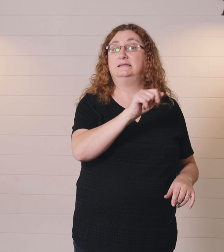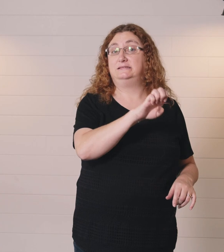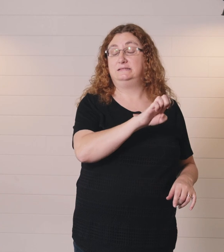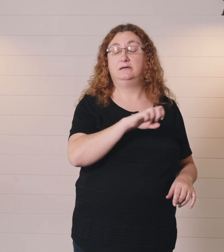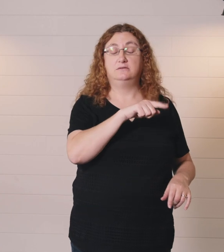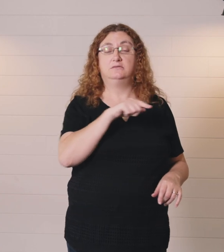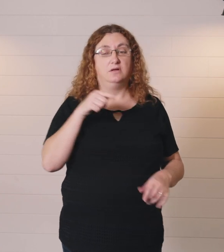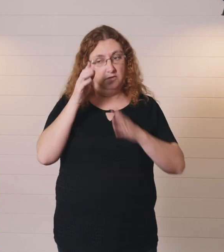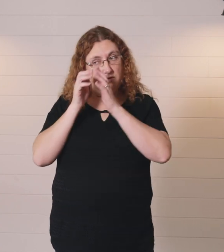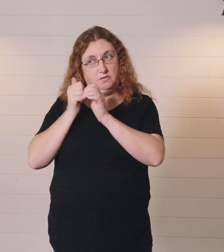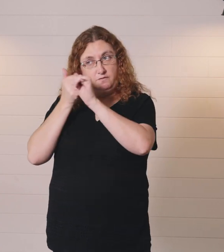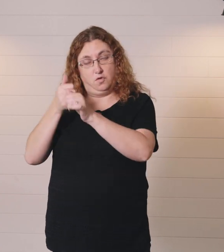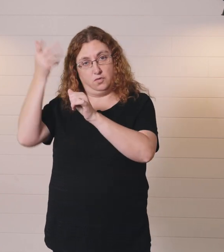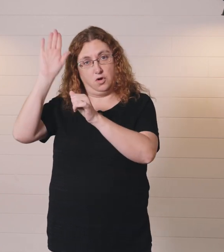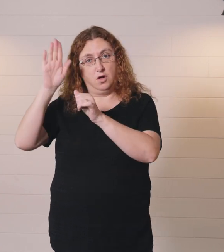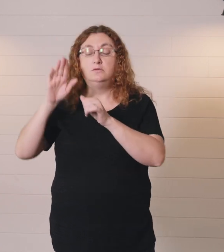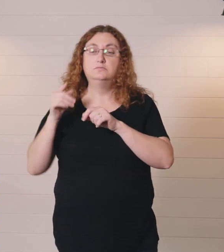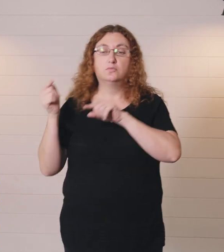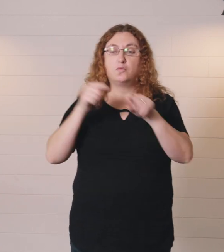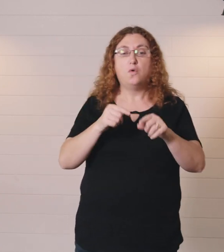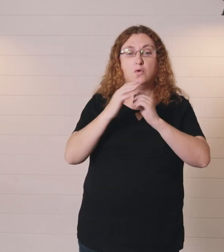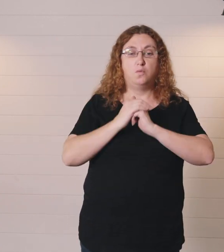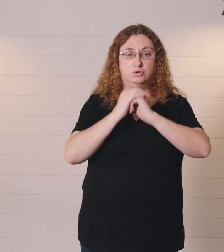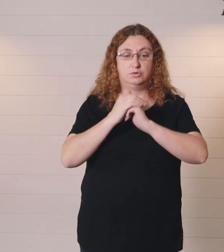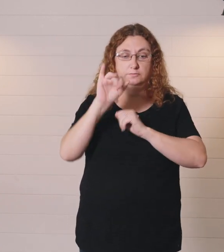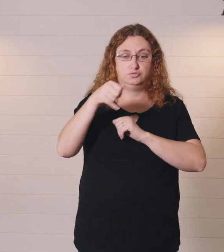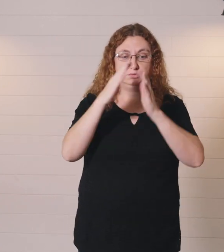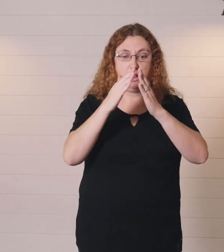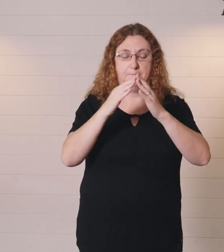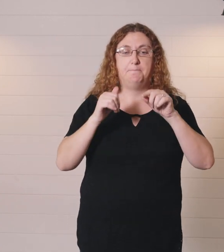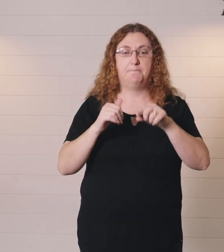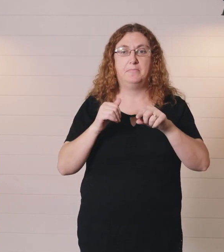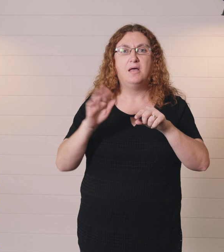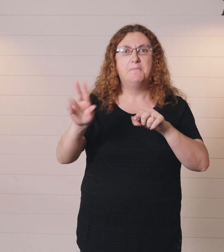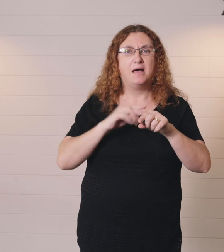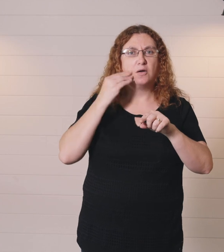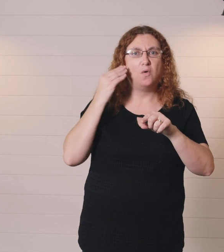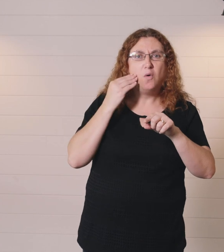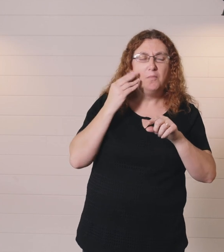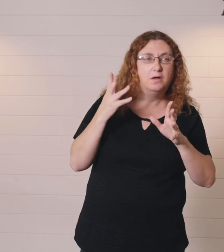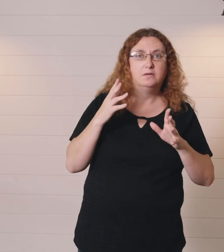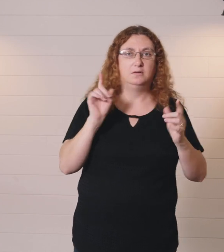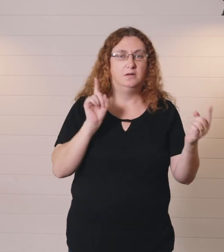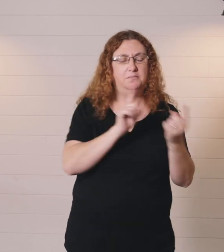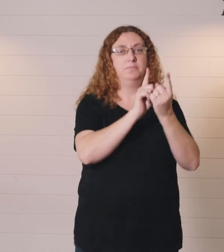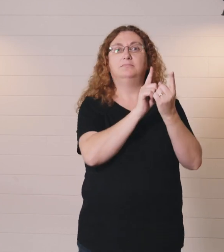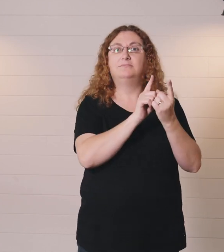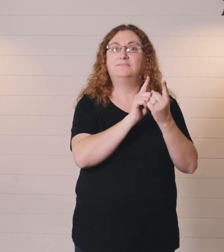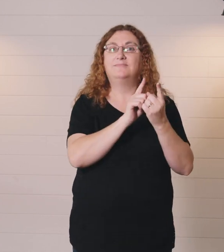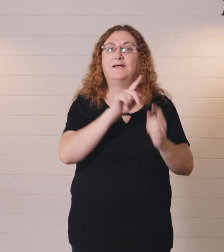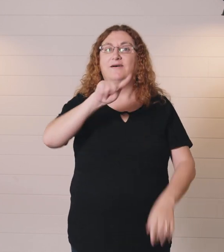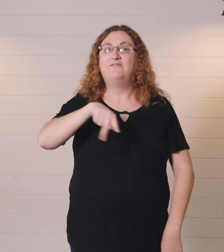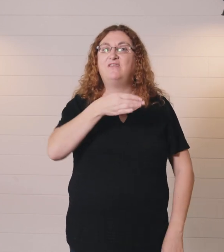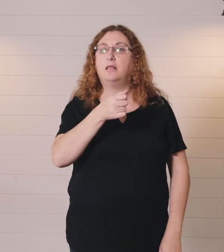a God-fearing Jew and finds himself in Jerusalem for worship. And on his way home, he just so happens to bump